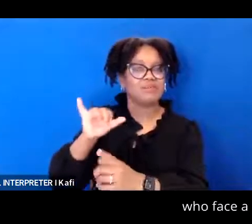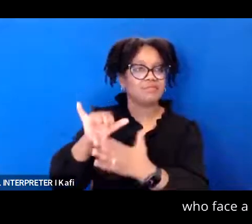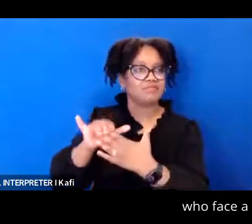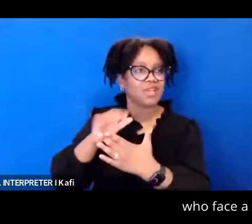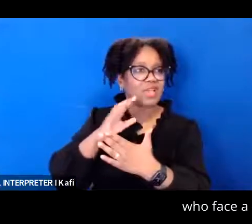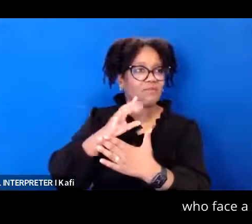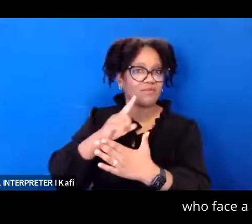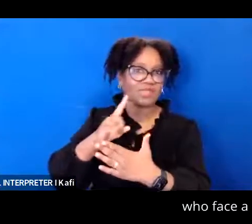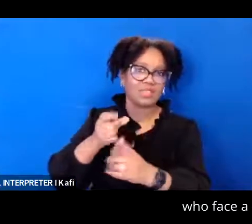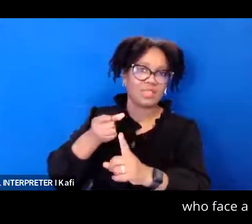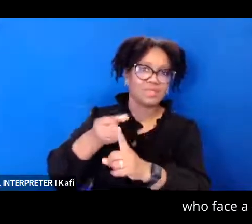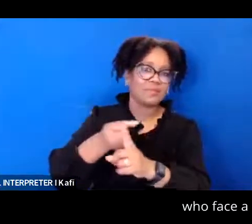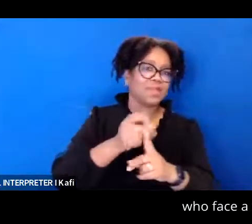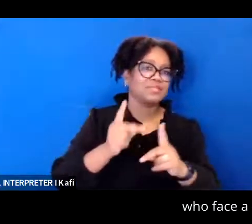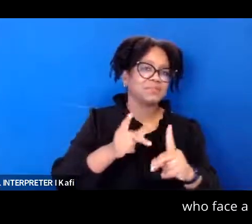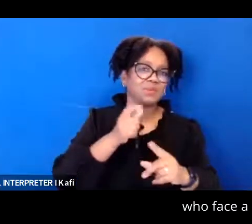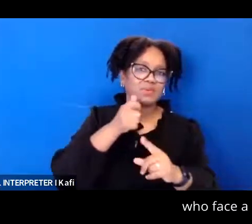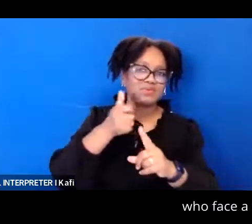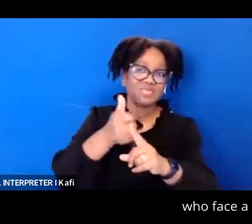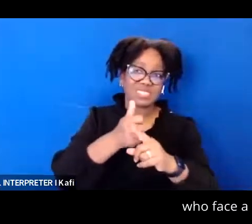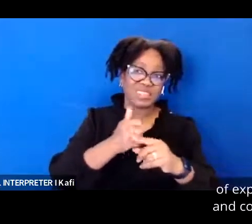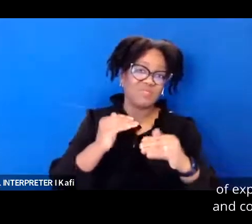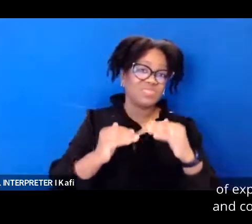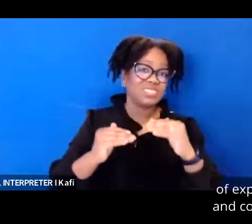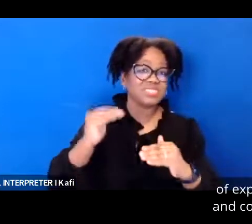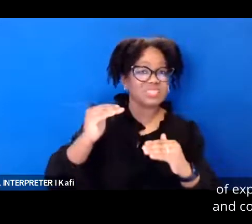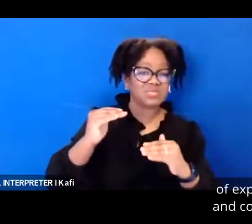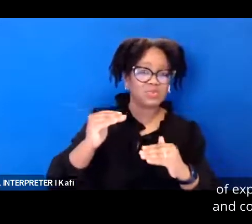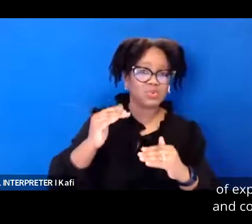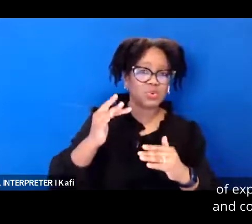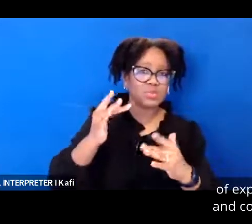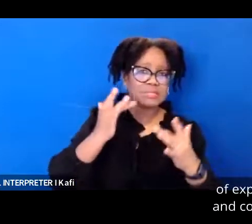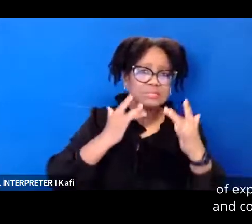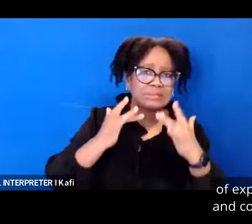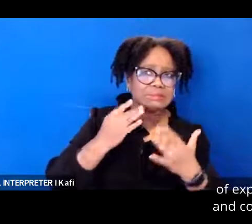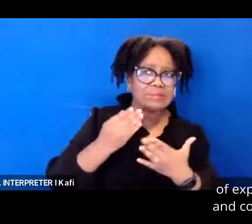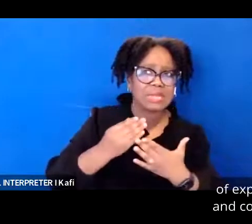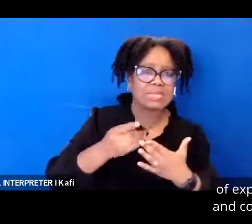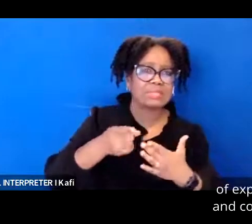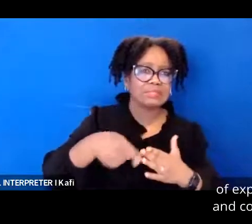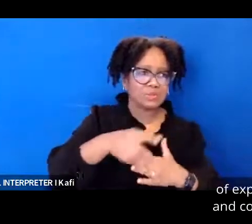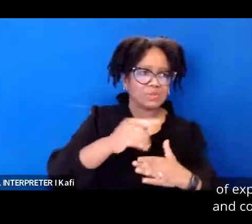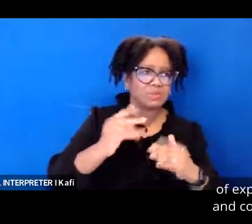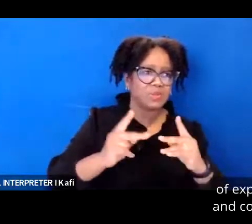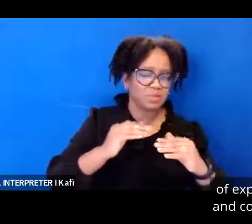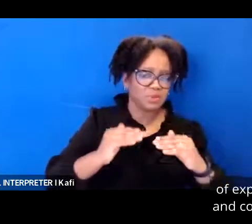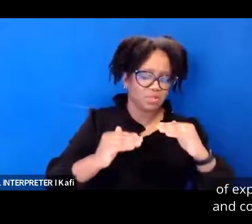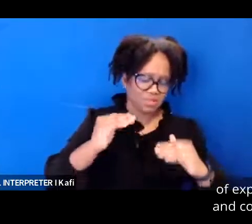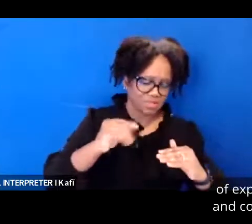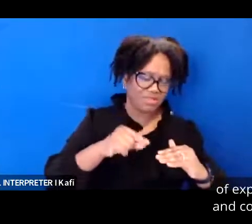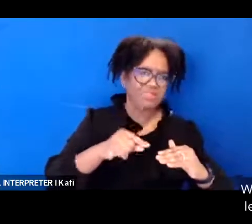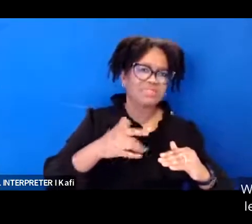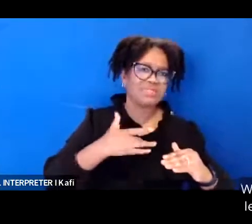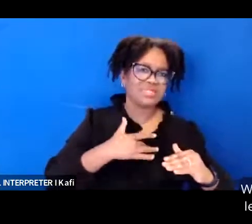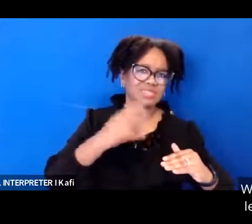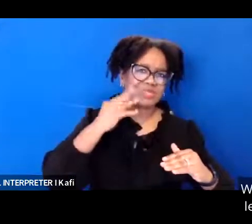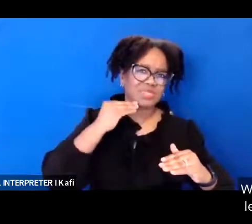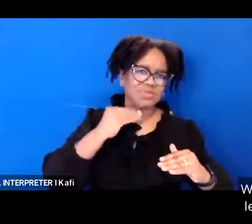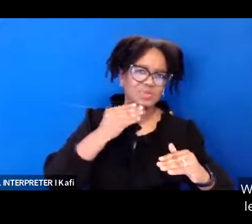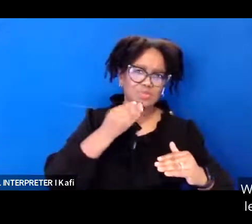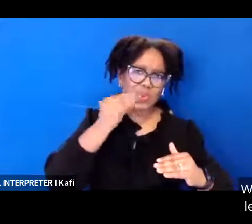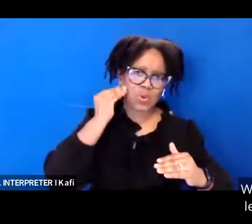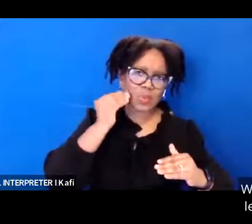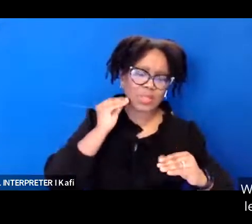who face a disproportionately severe risk of experiencing homelessness and complications from covid we need